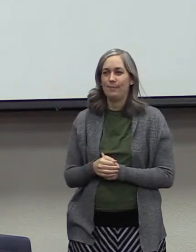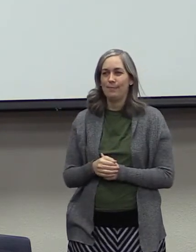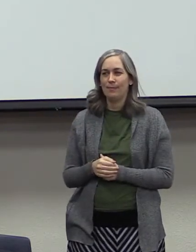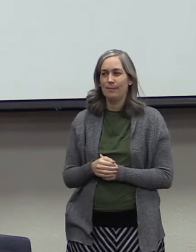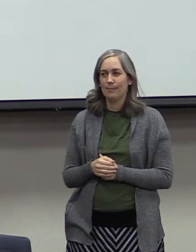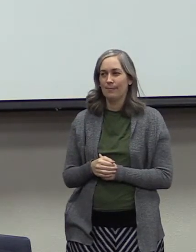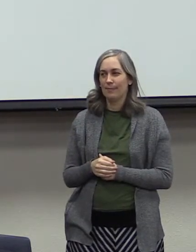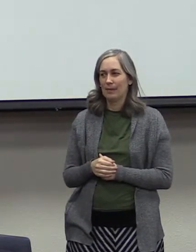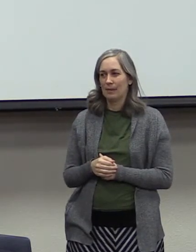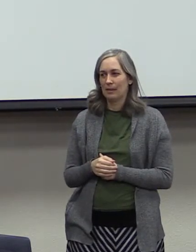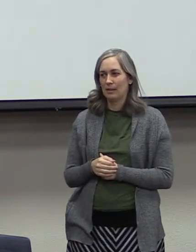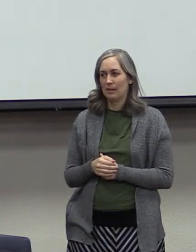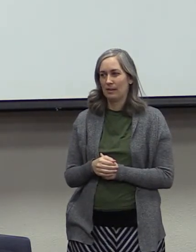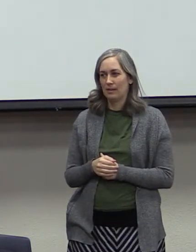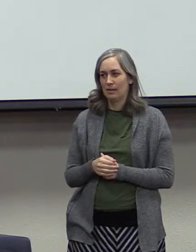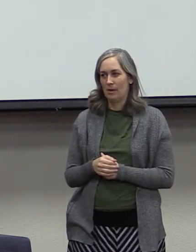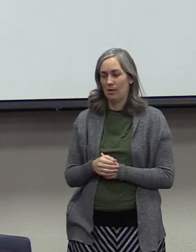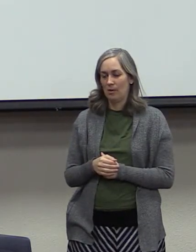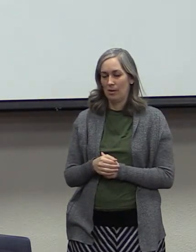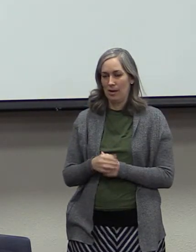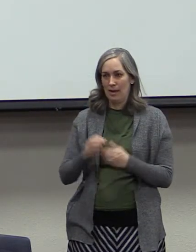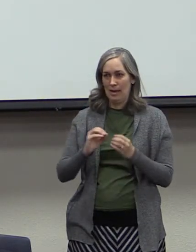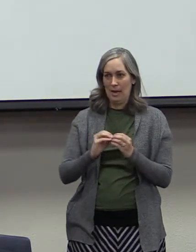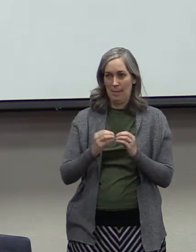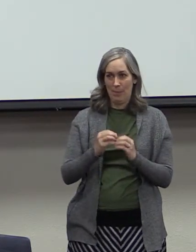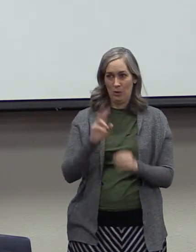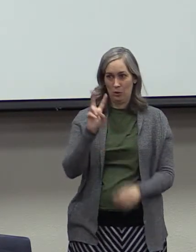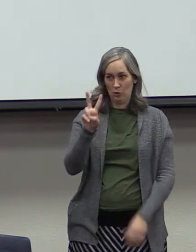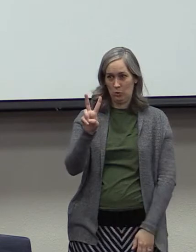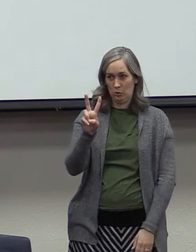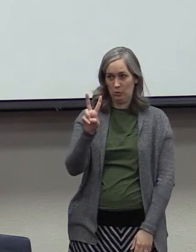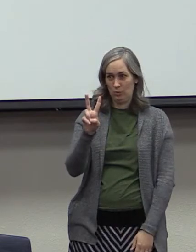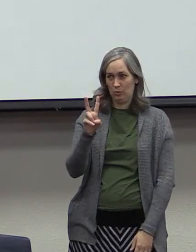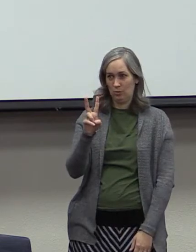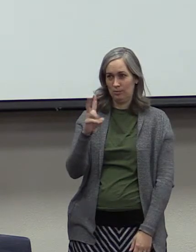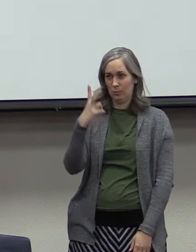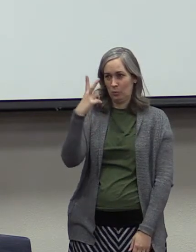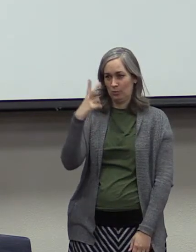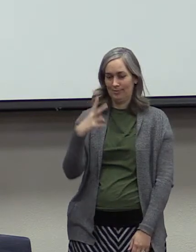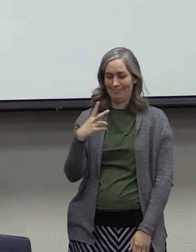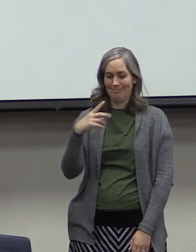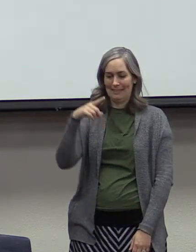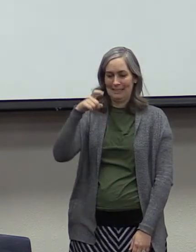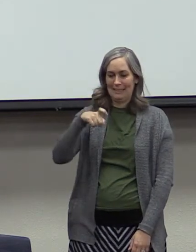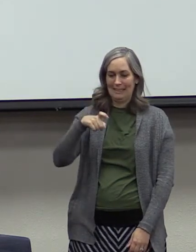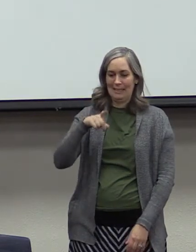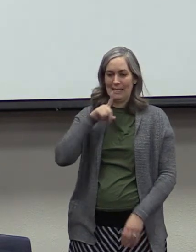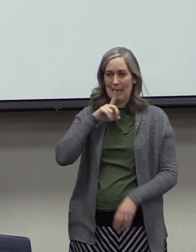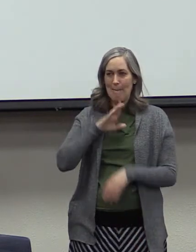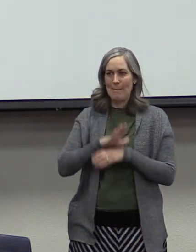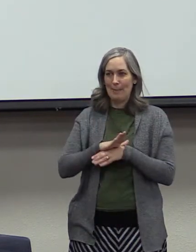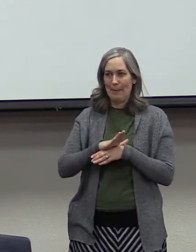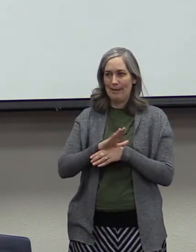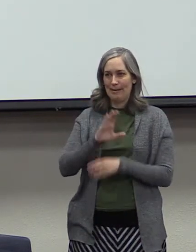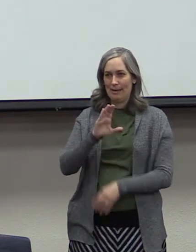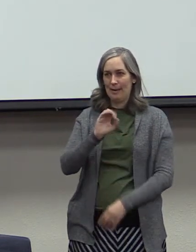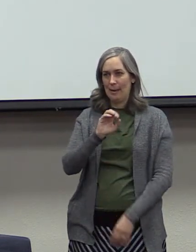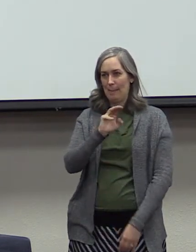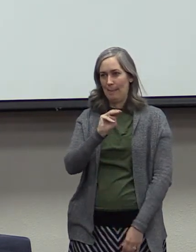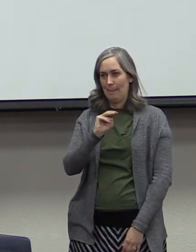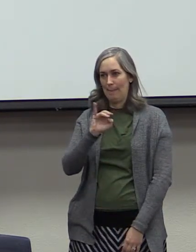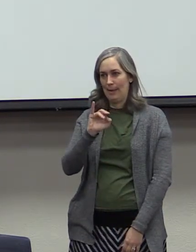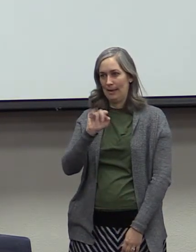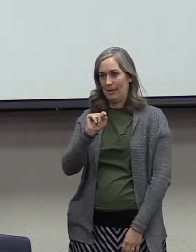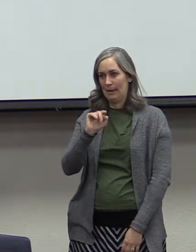What does it take to give our best to Jesus? Number 2, it takes commitment. Commitment to be like Jesus. To